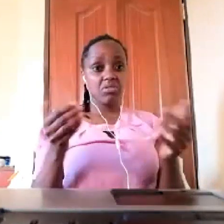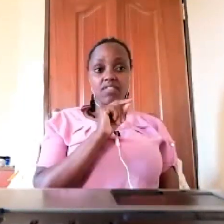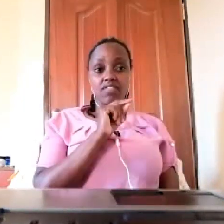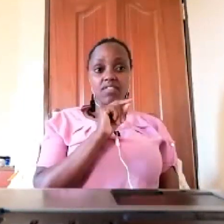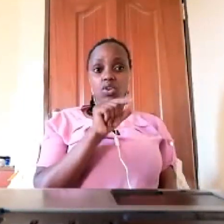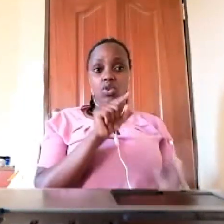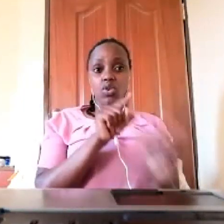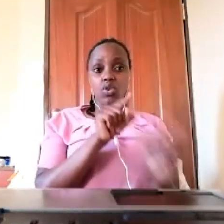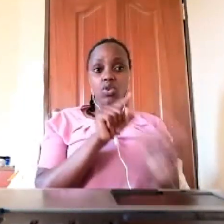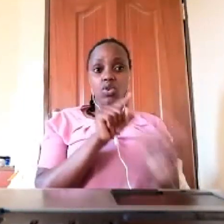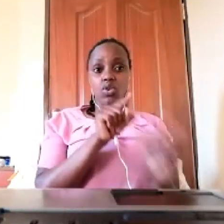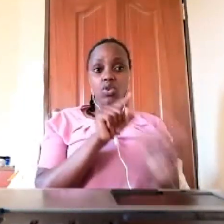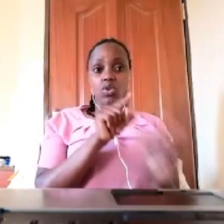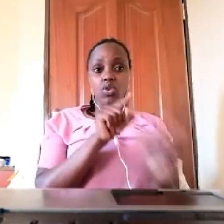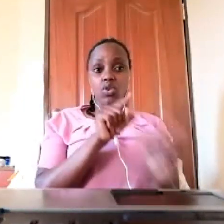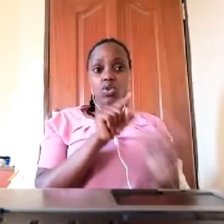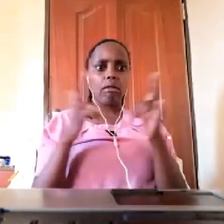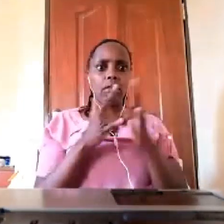have somehow a gap,